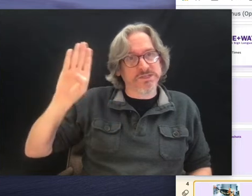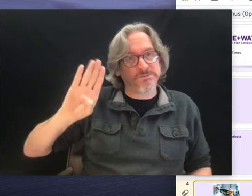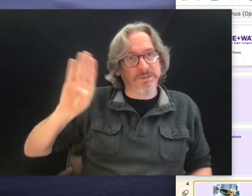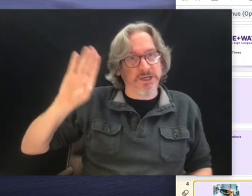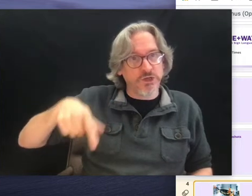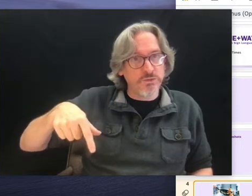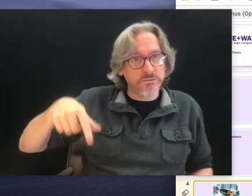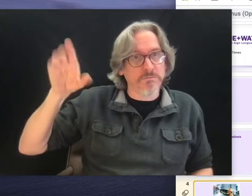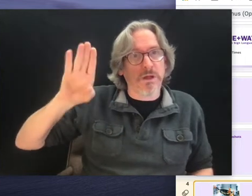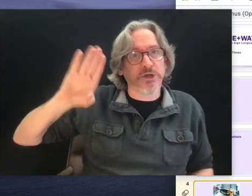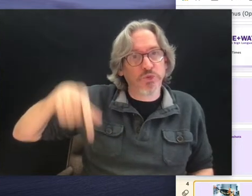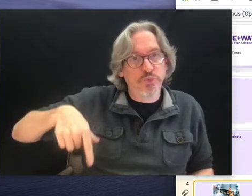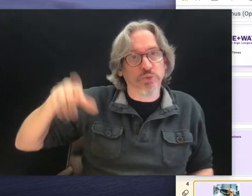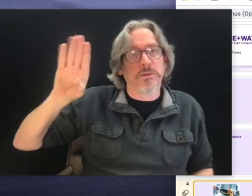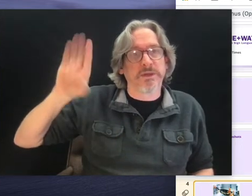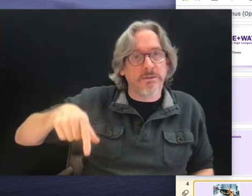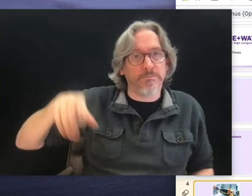seen most is BBQ.